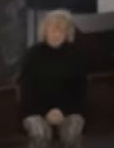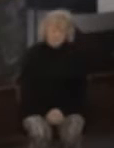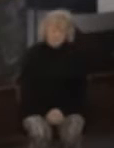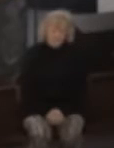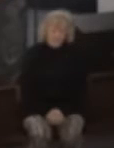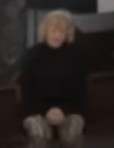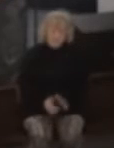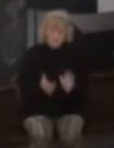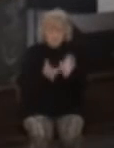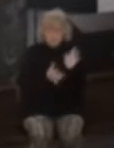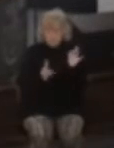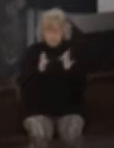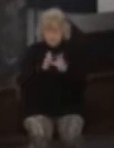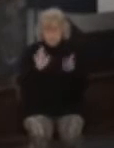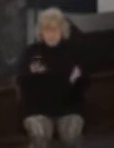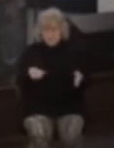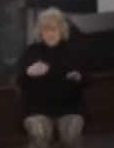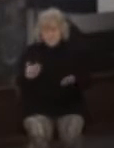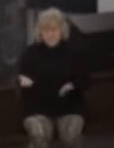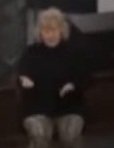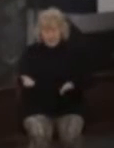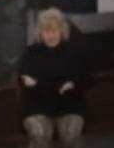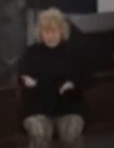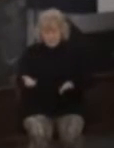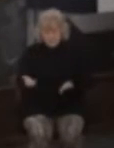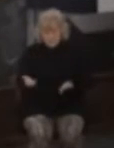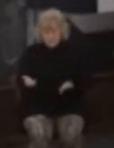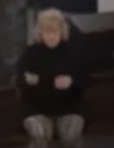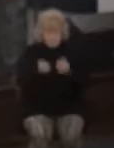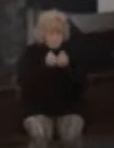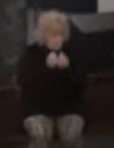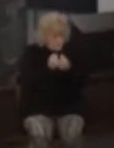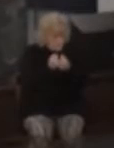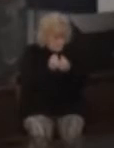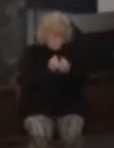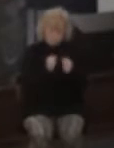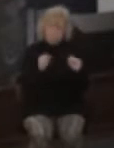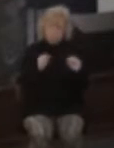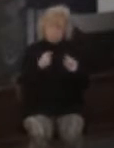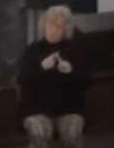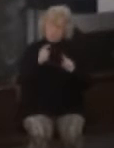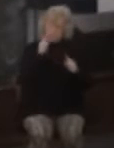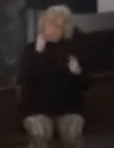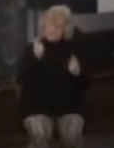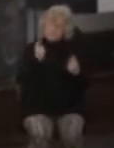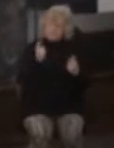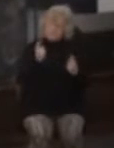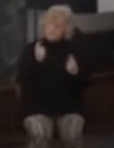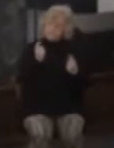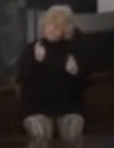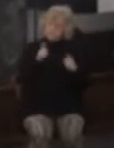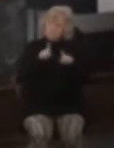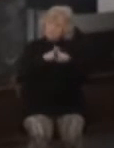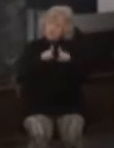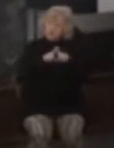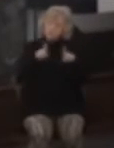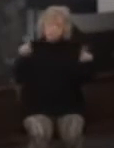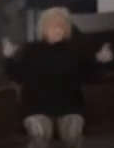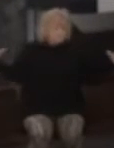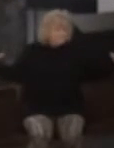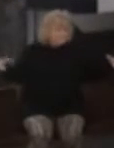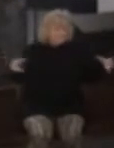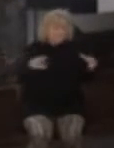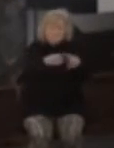Jesus died, not only to save us from our sins, but to bring us together as brothers